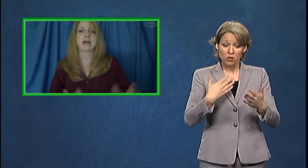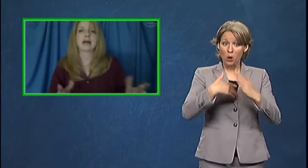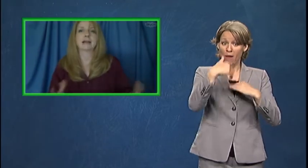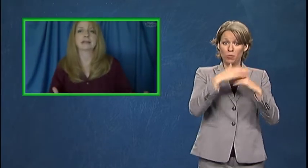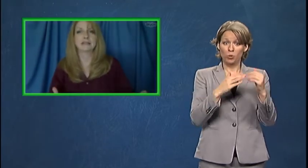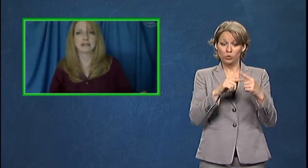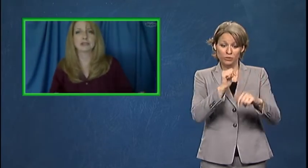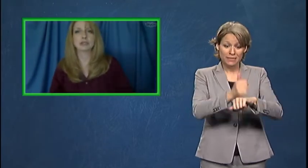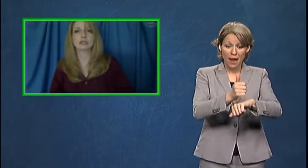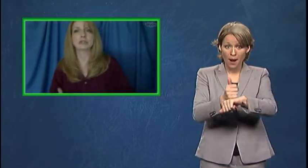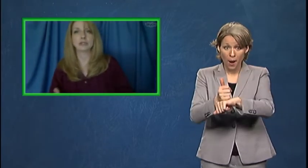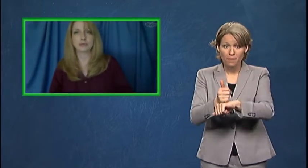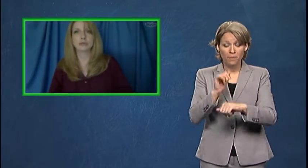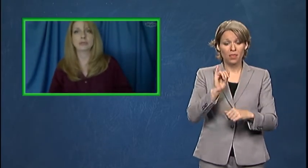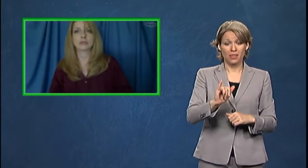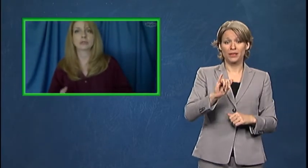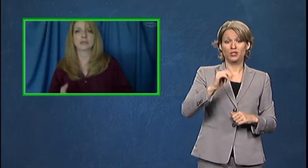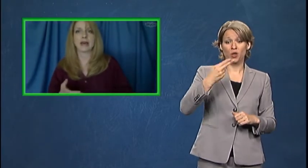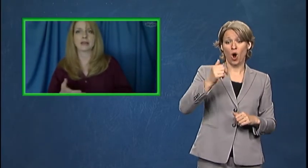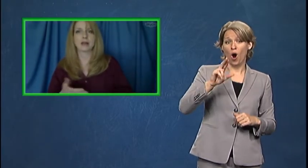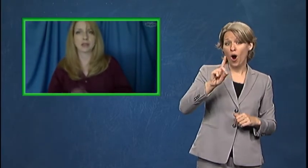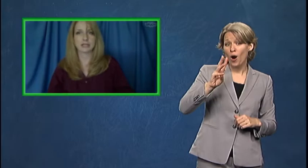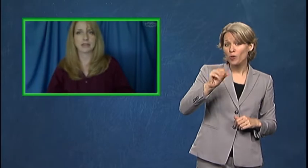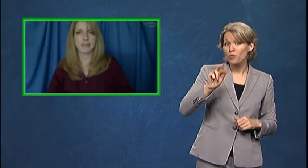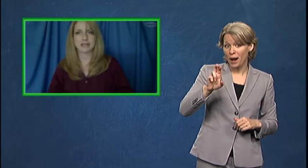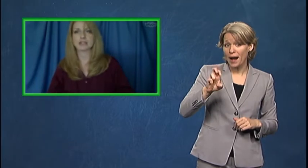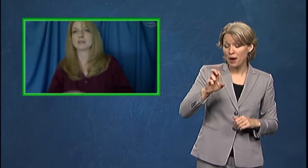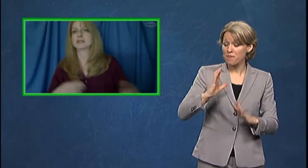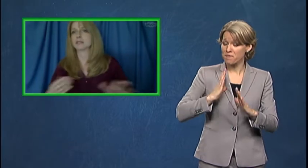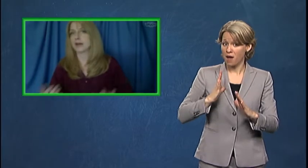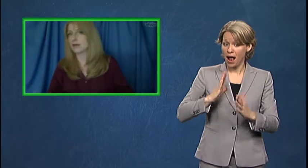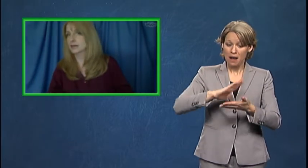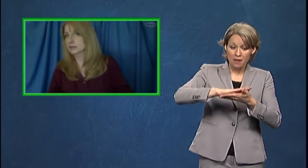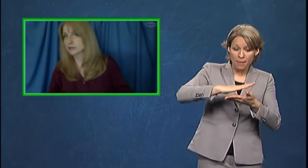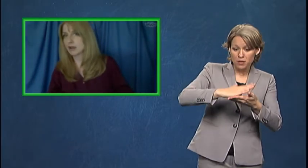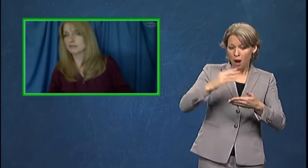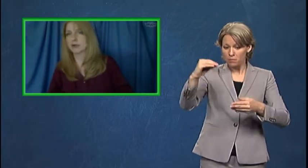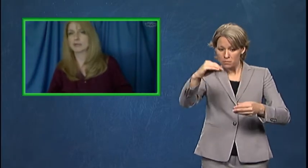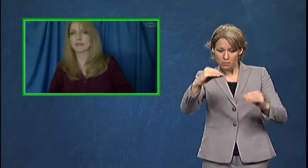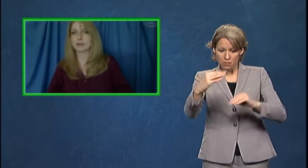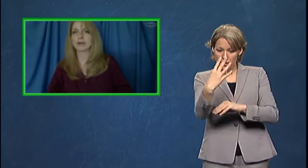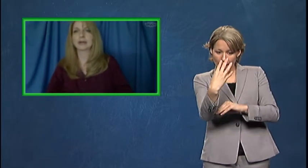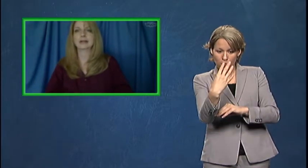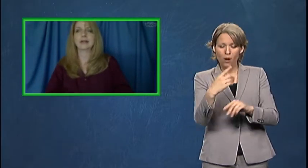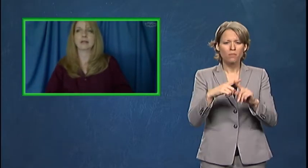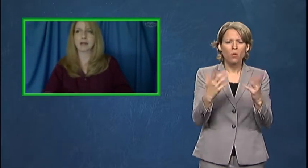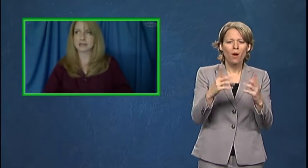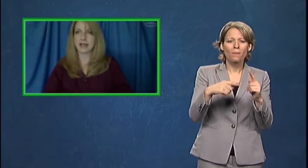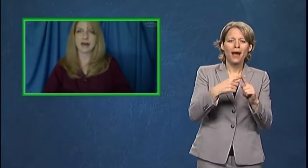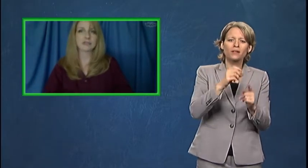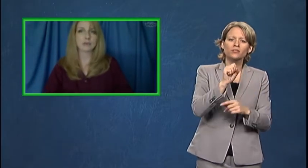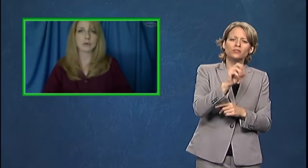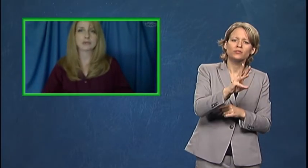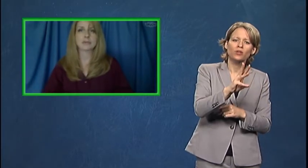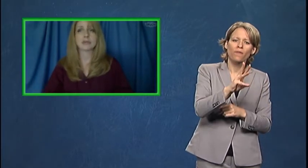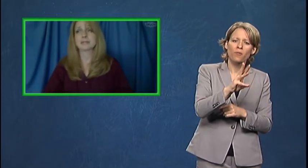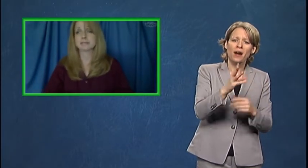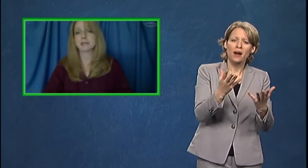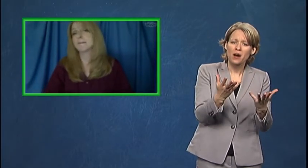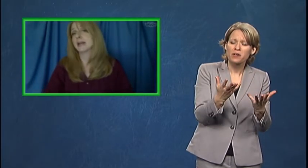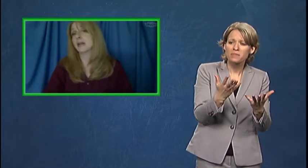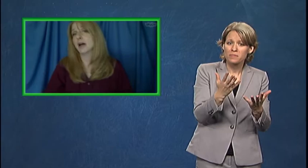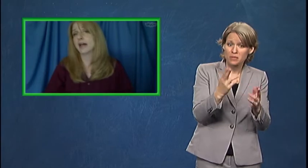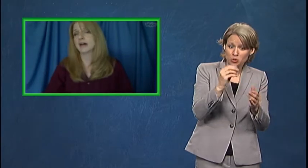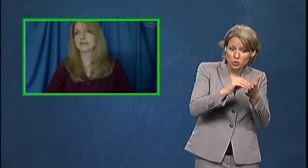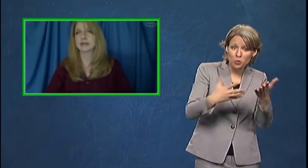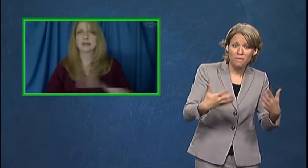software. Has the deaf student used that content management style software before? Lots have, of course, but some